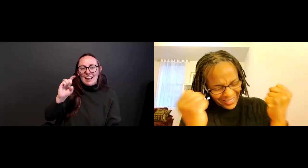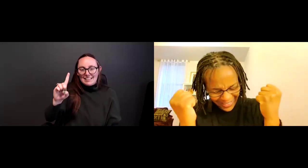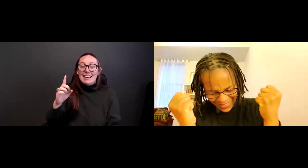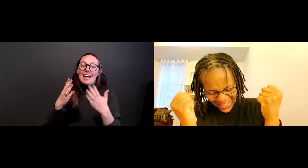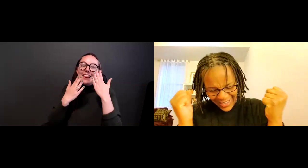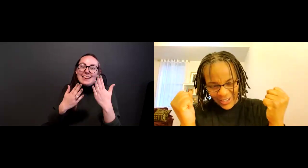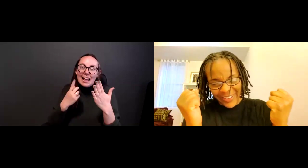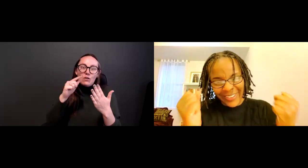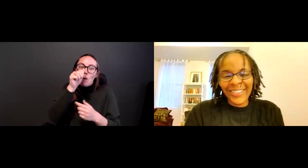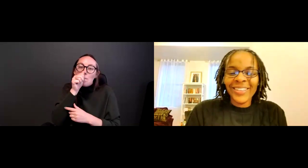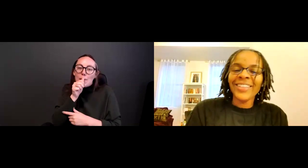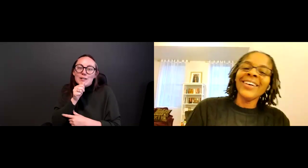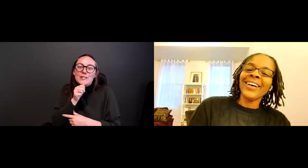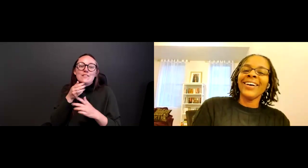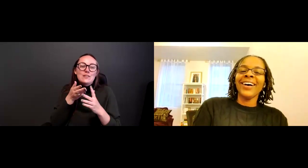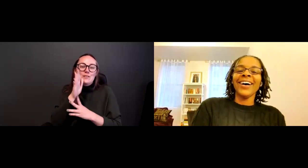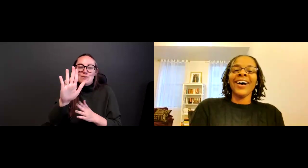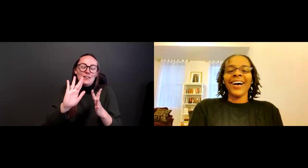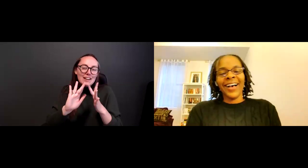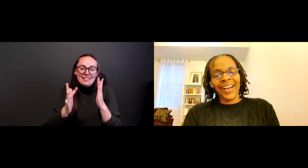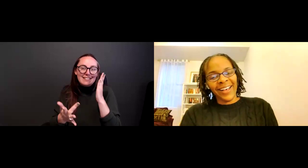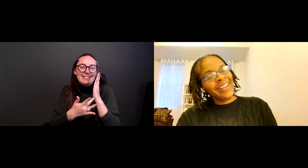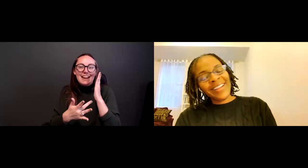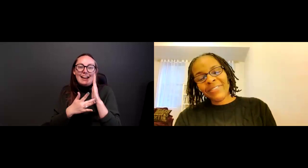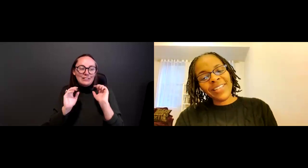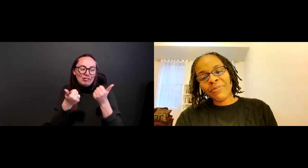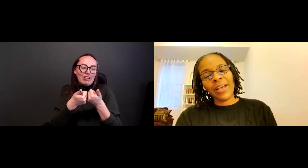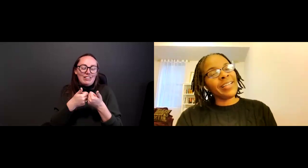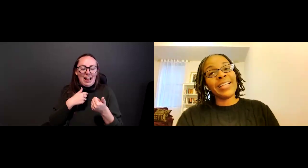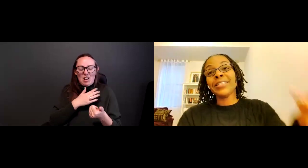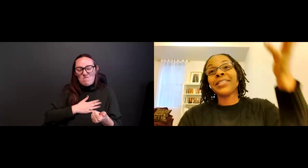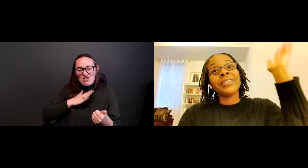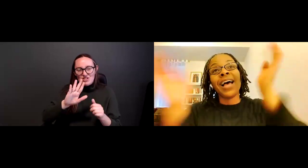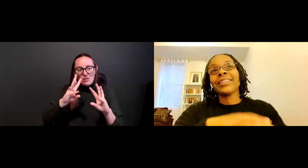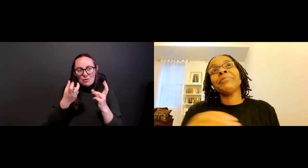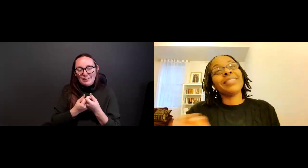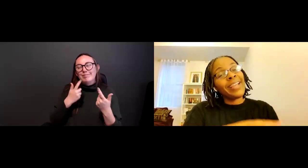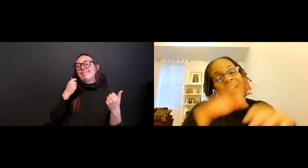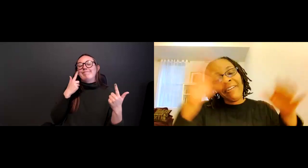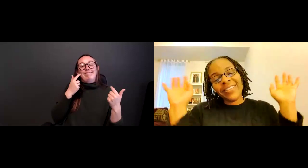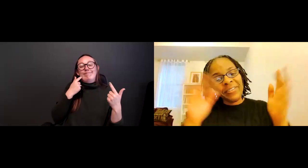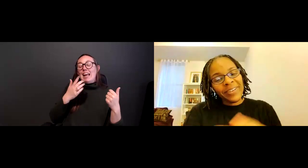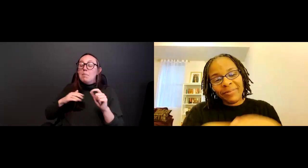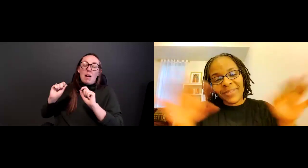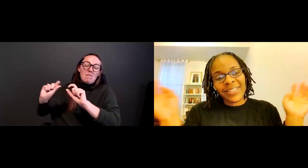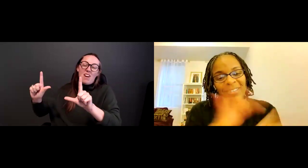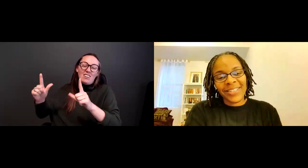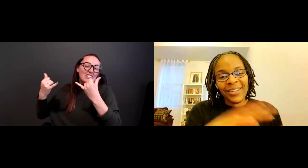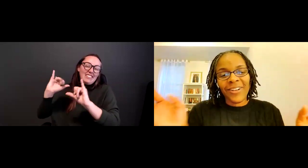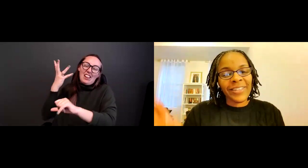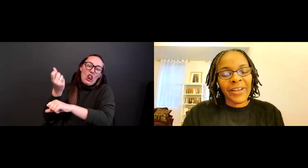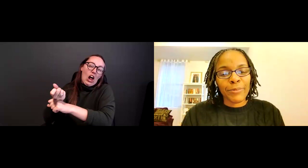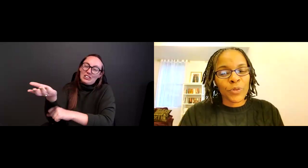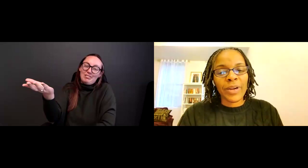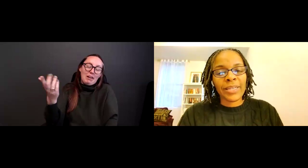I appreciated this afternoon. It really, and it's still locked. I'm just like, all right, you know what? I'm just gonna